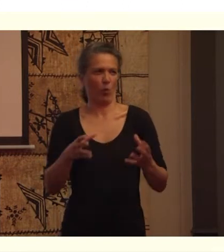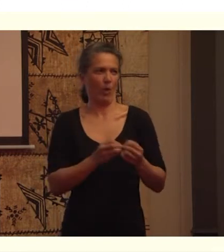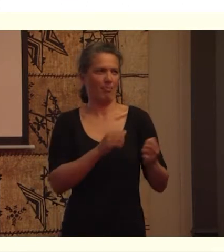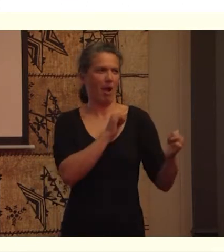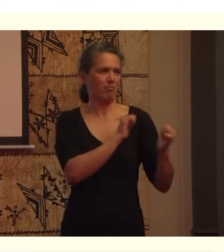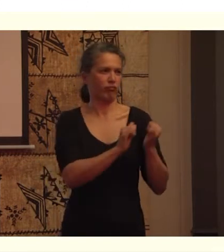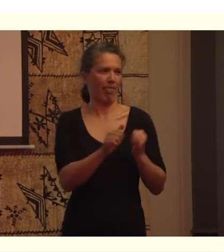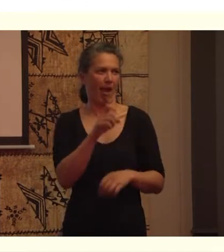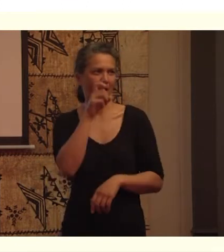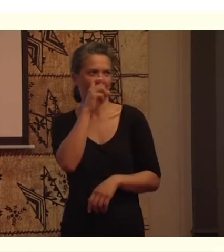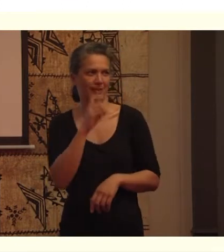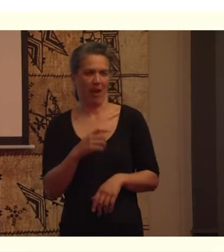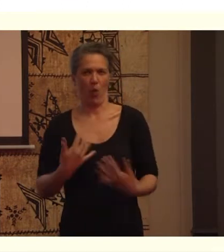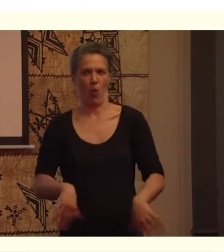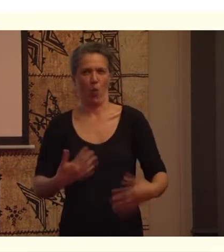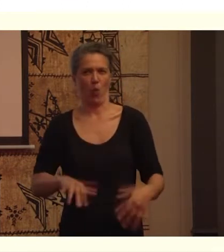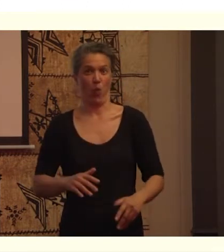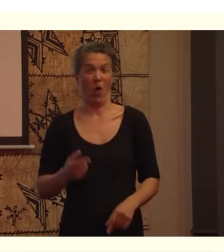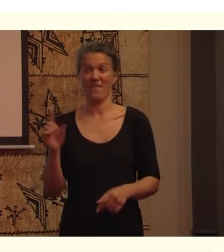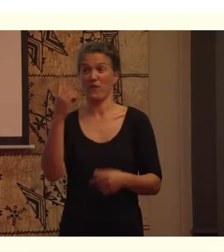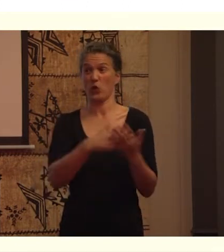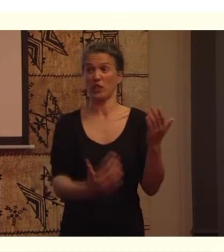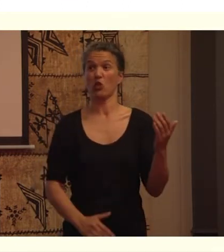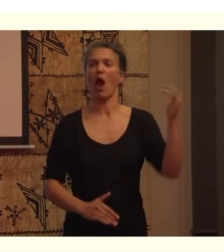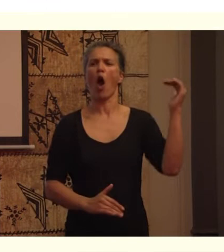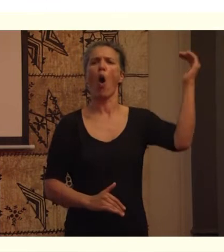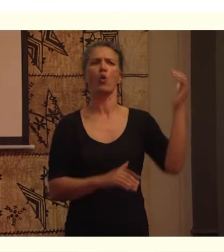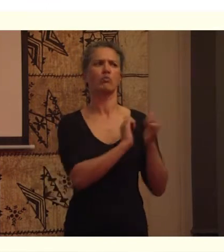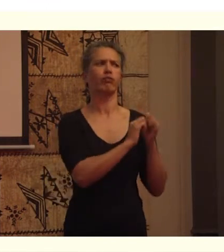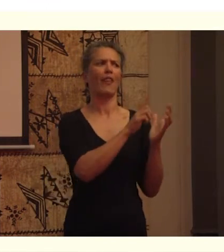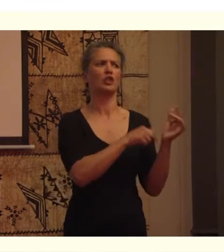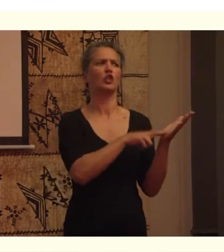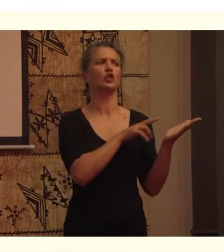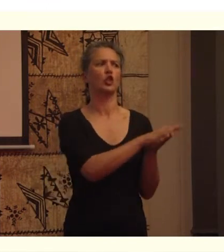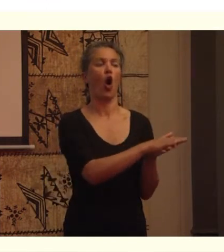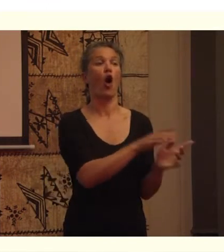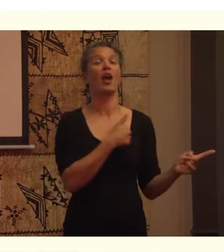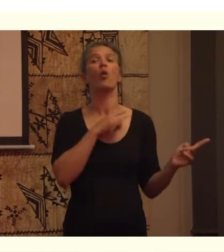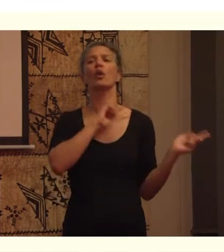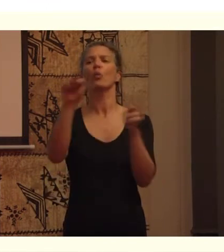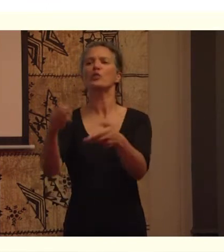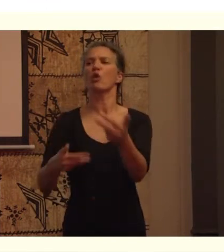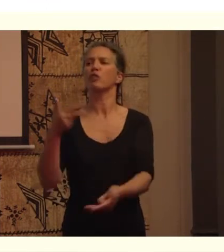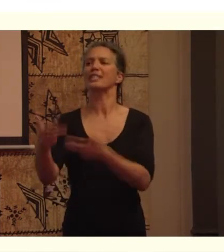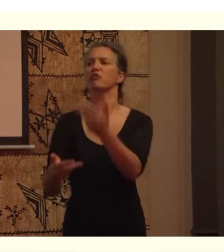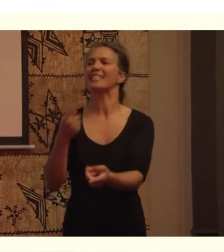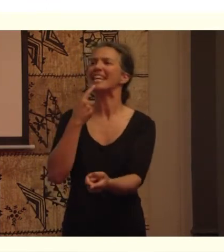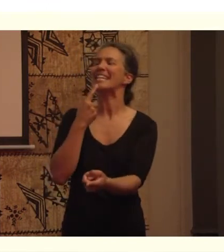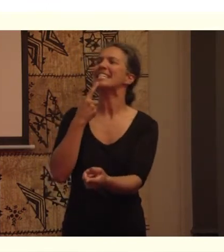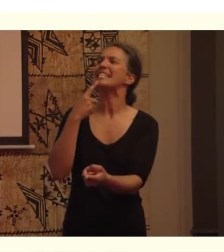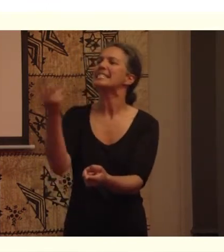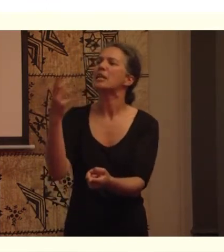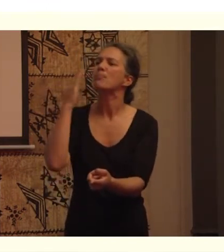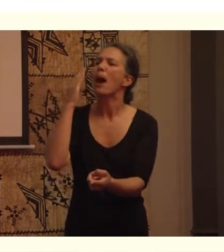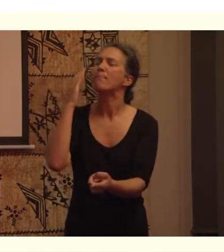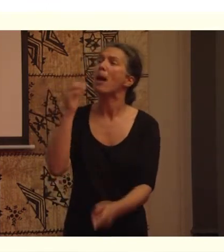siblings, my brothers and that got up to. First story, my oldest brother, John, we were in Cobham Co in Palmerston North, and he got her to say, or he actually asked